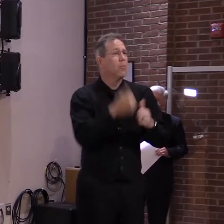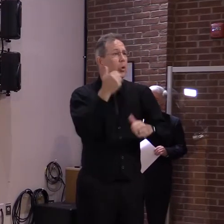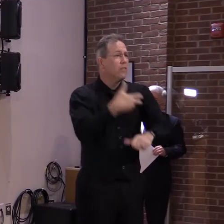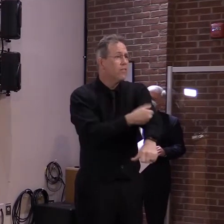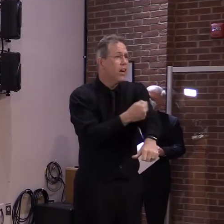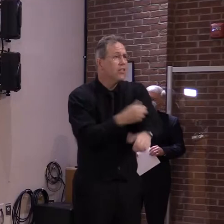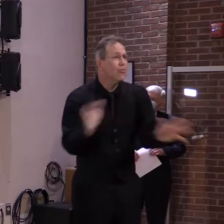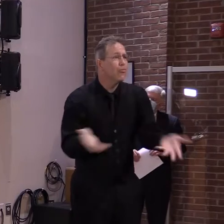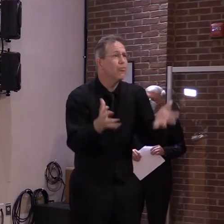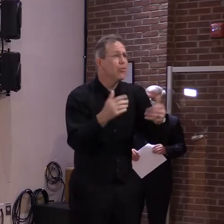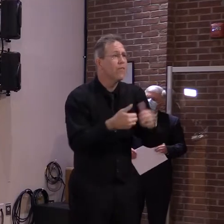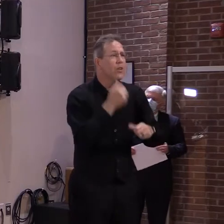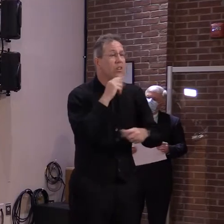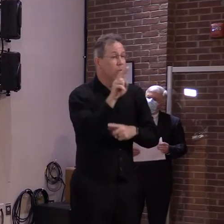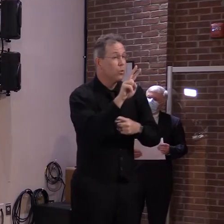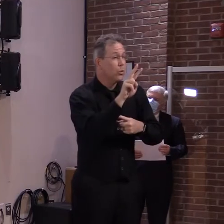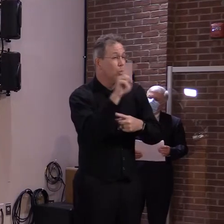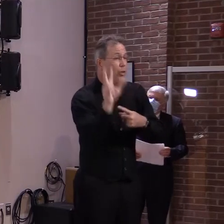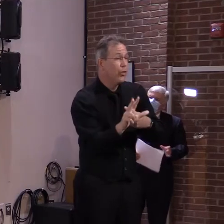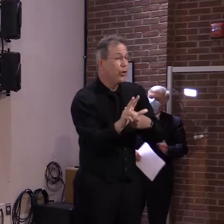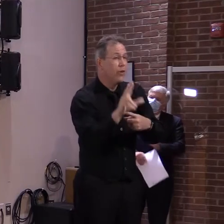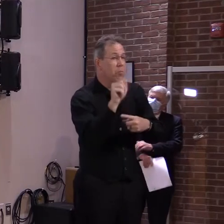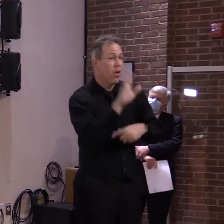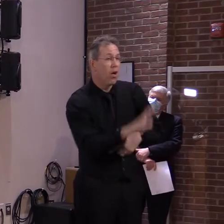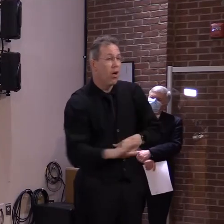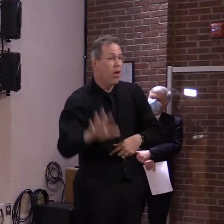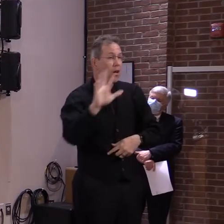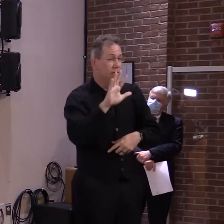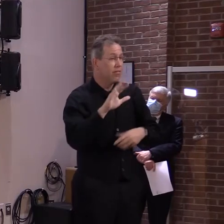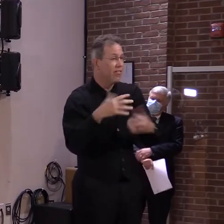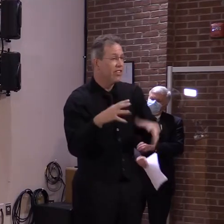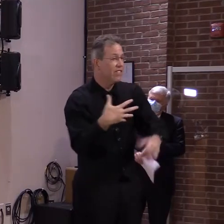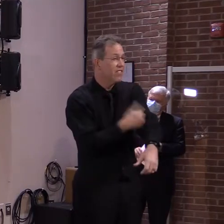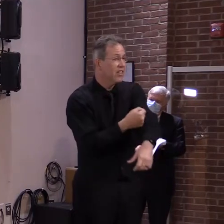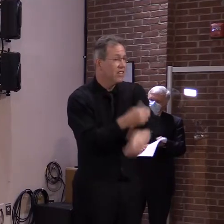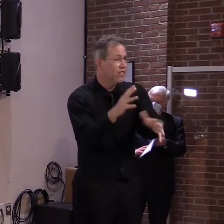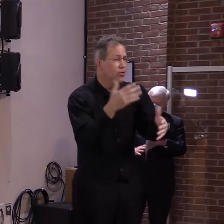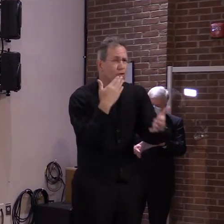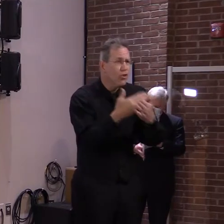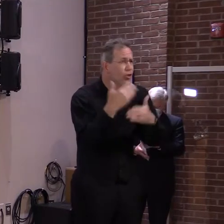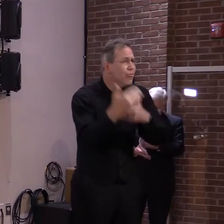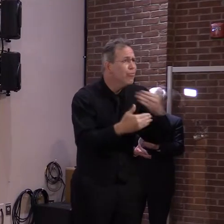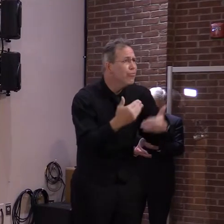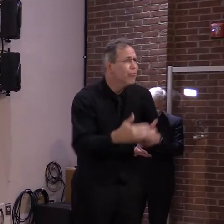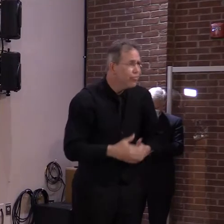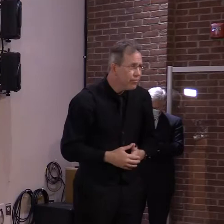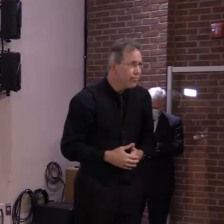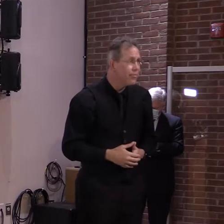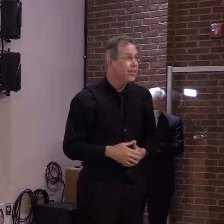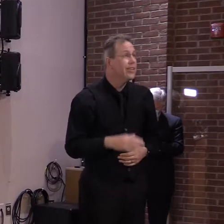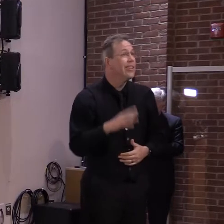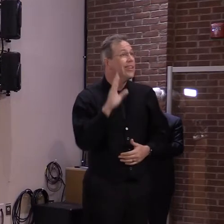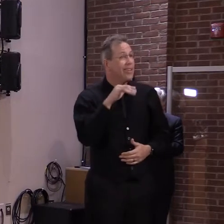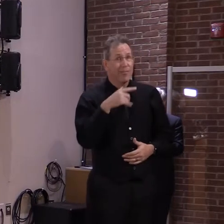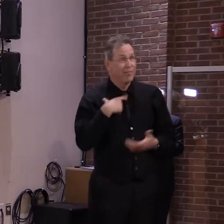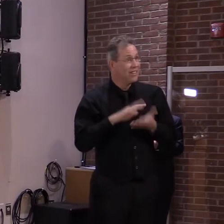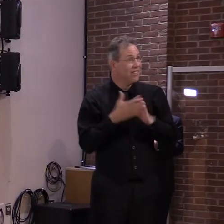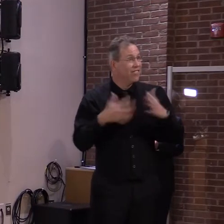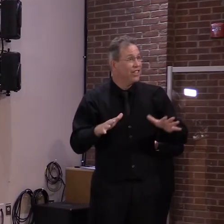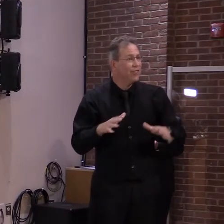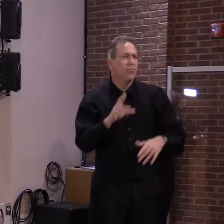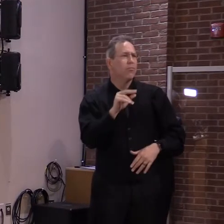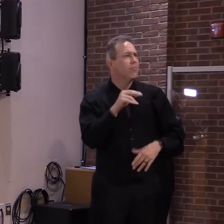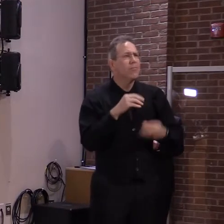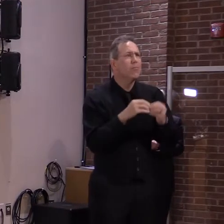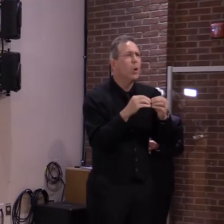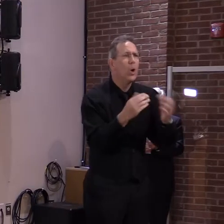of Vermont adults vaccinated, there's still much more work to do. We need Vermonters who haven't yet scheduled their